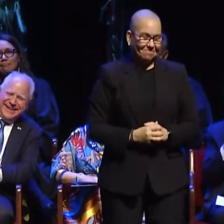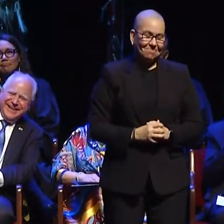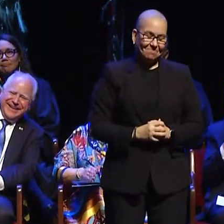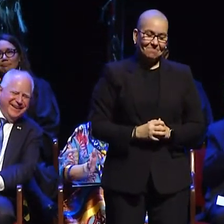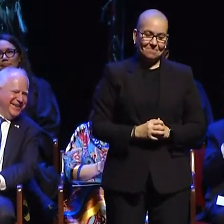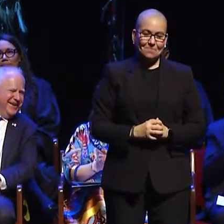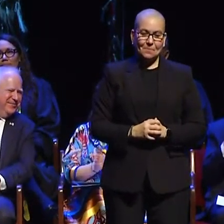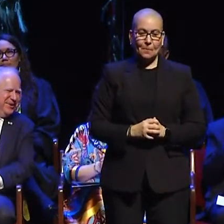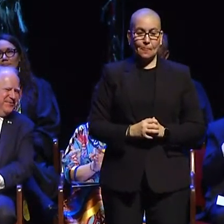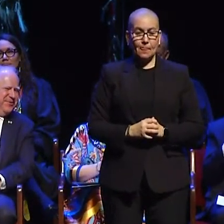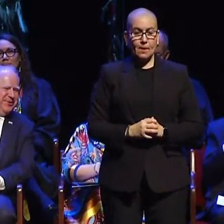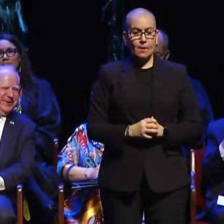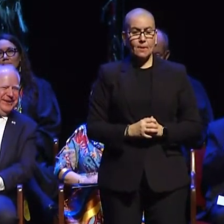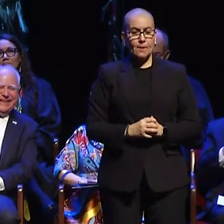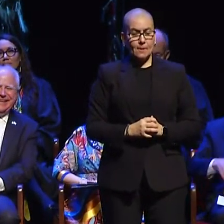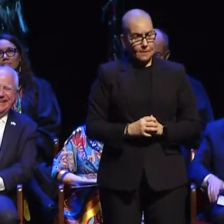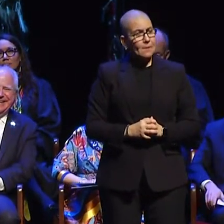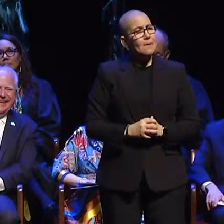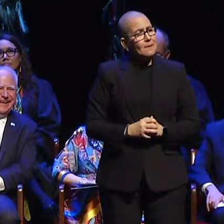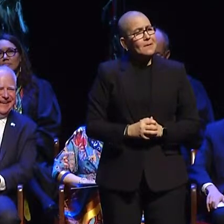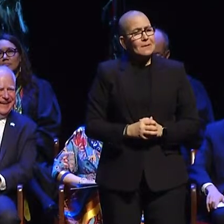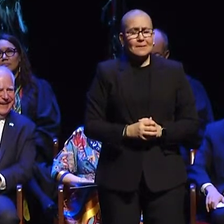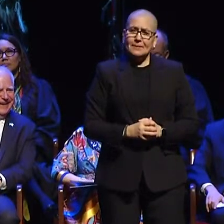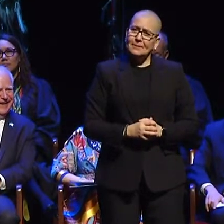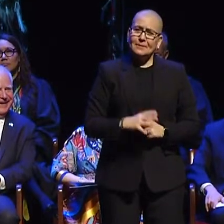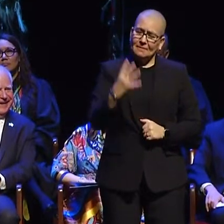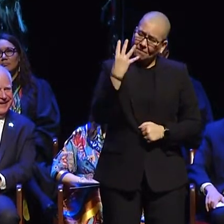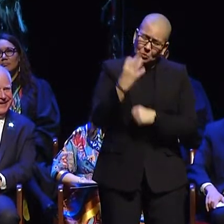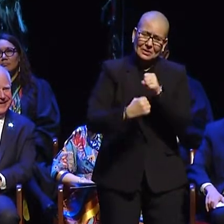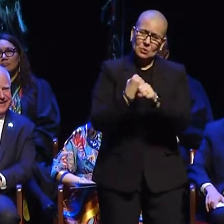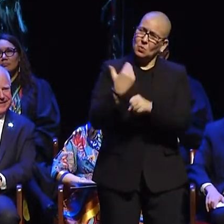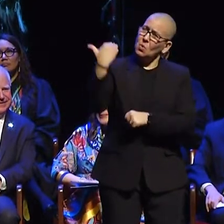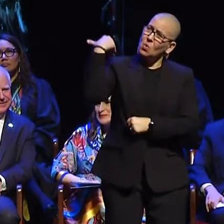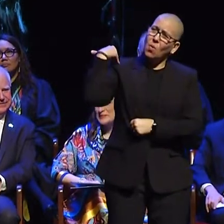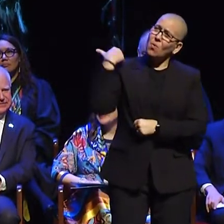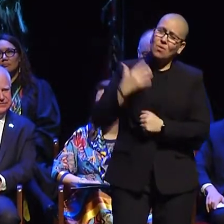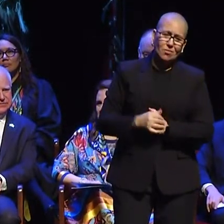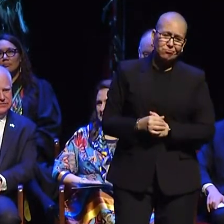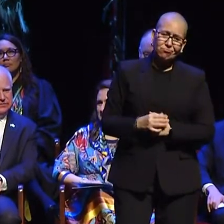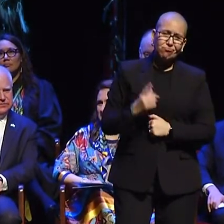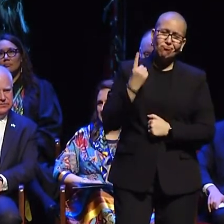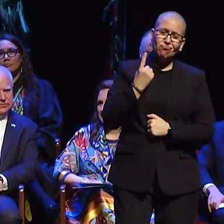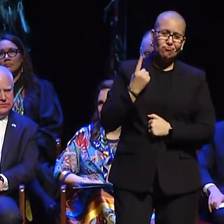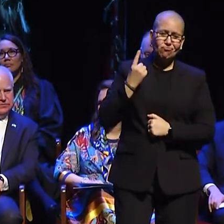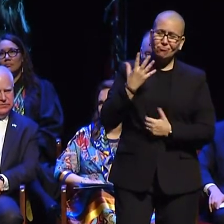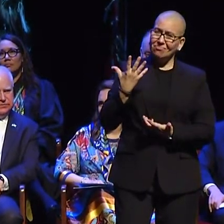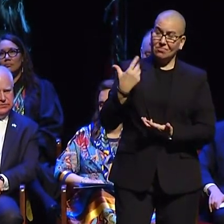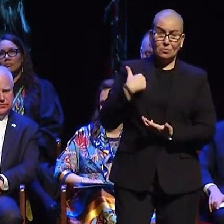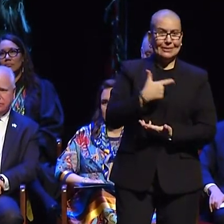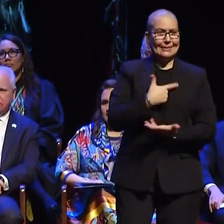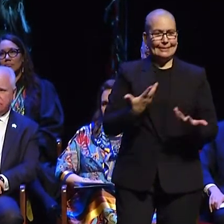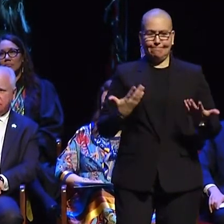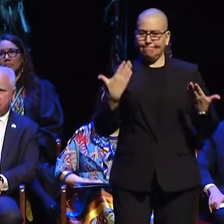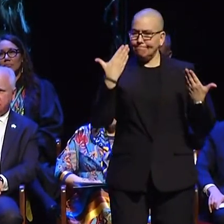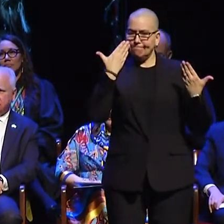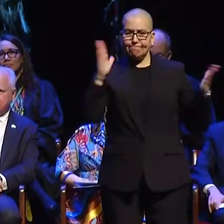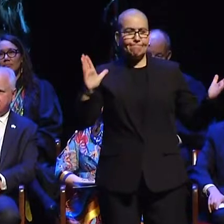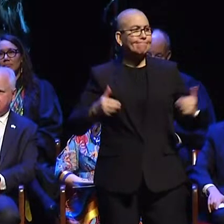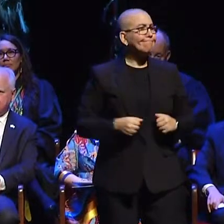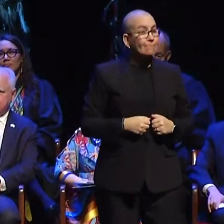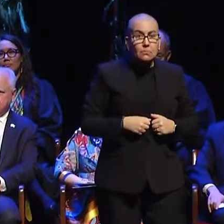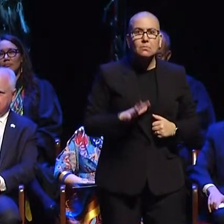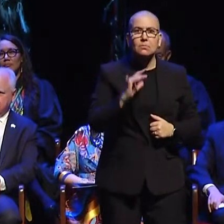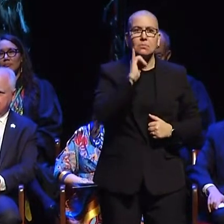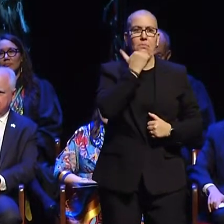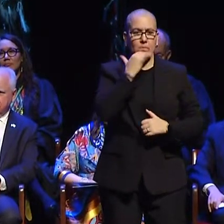But 4 years ago, friends, 4 years ago, we didn't know, I didn't know what was coming our way. None of us